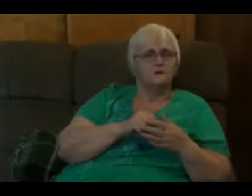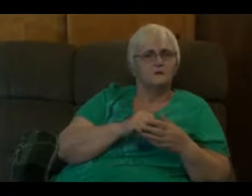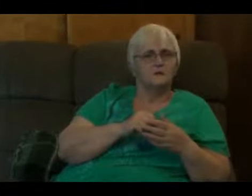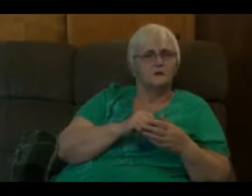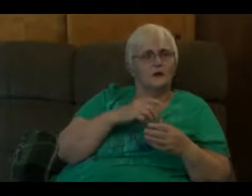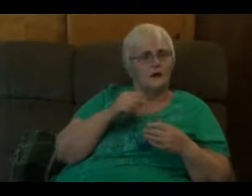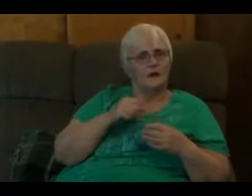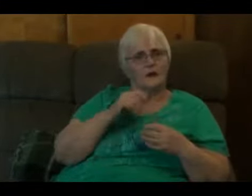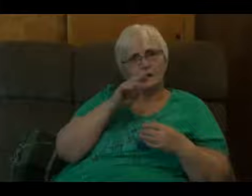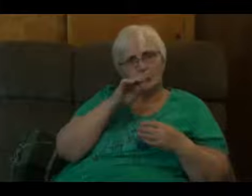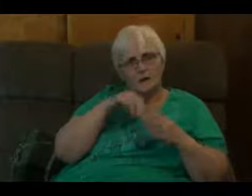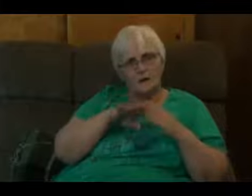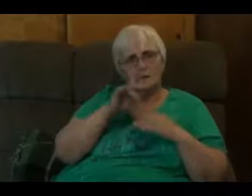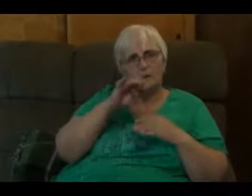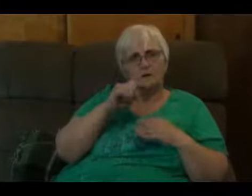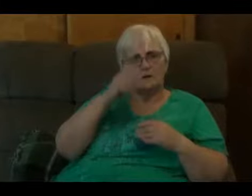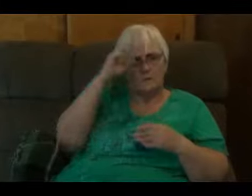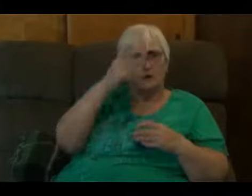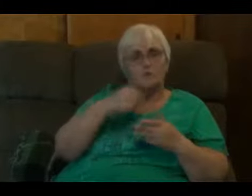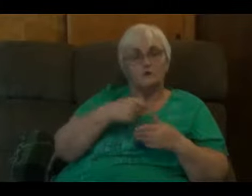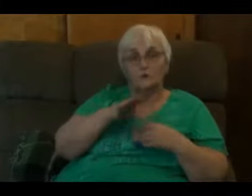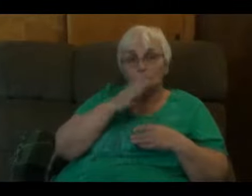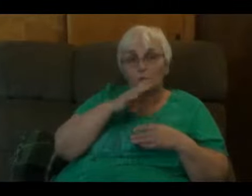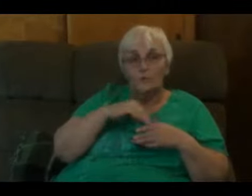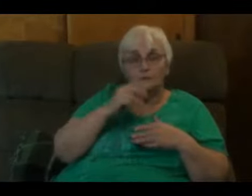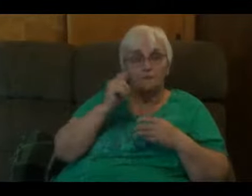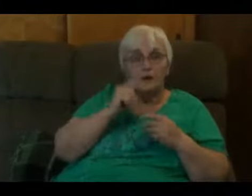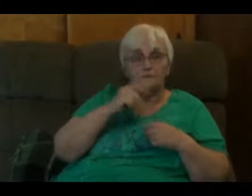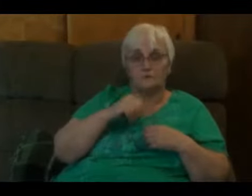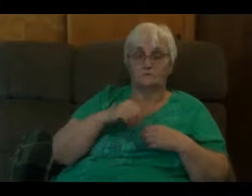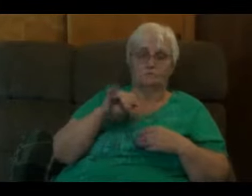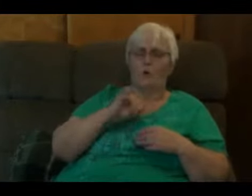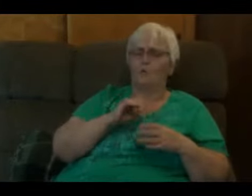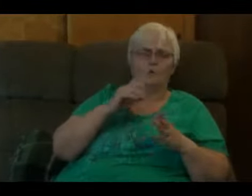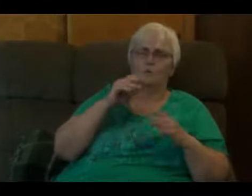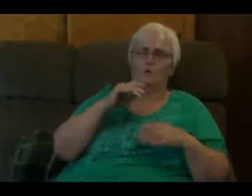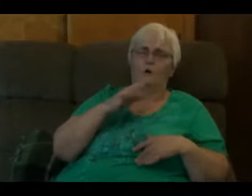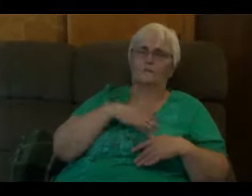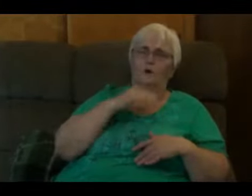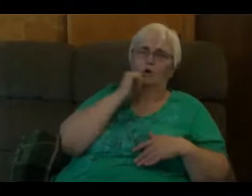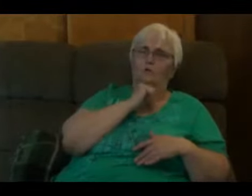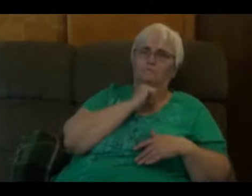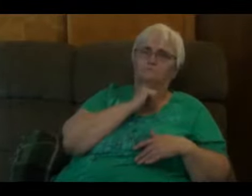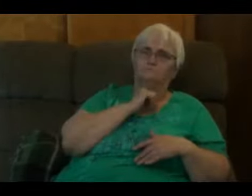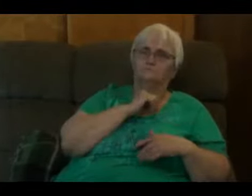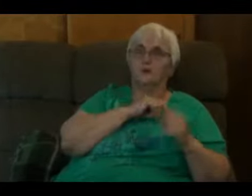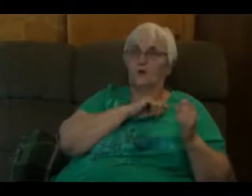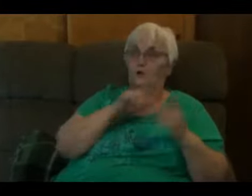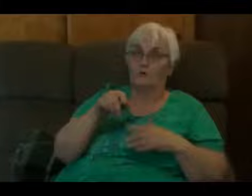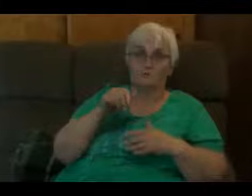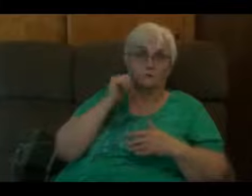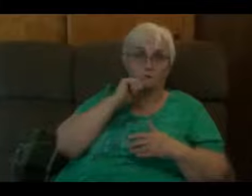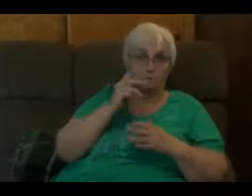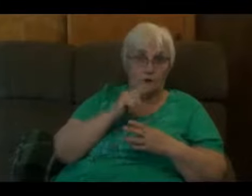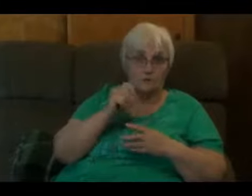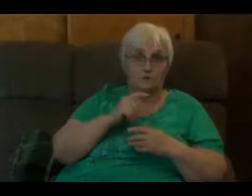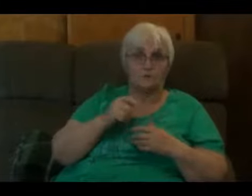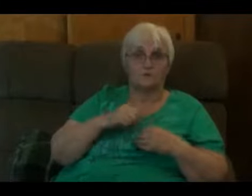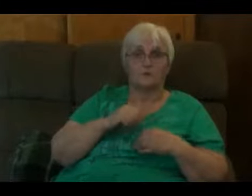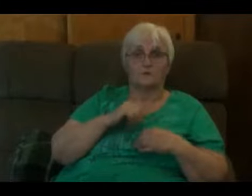In Massachusetts, if a guy wants to go into the ladies' room, all he has to do is say, no, I'm a girl. And someone who identifies